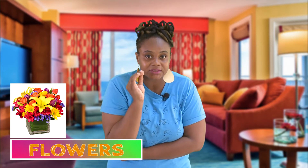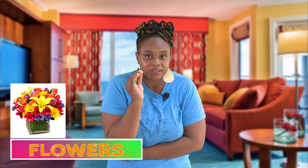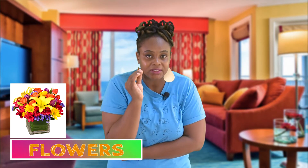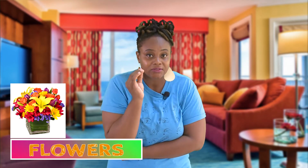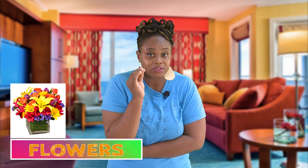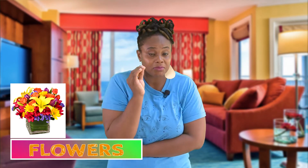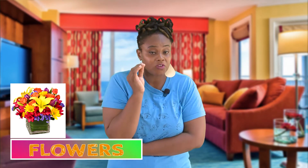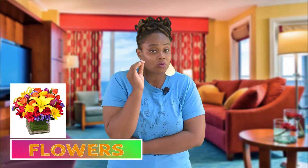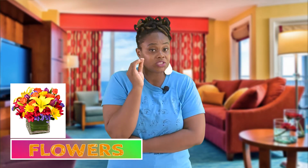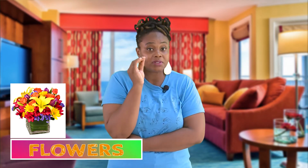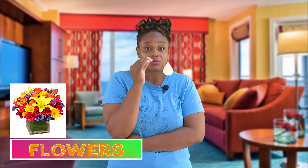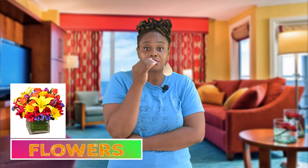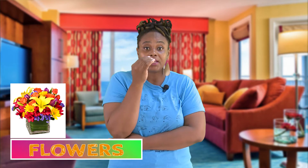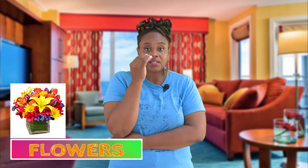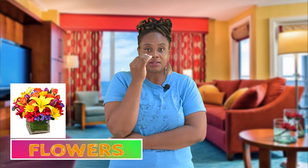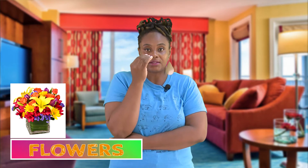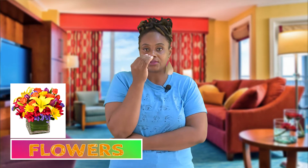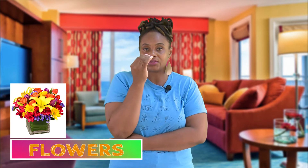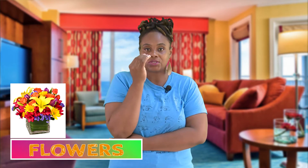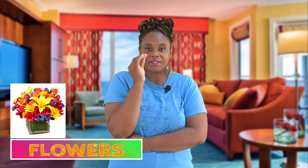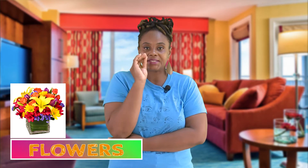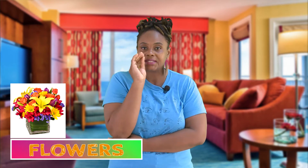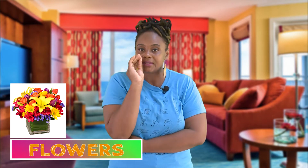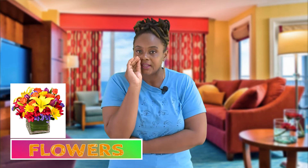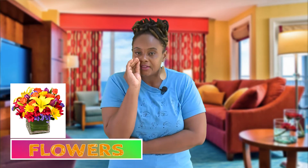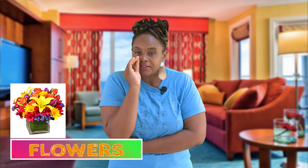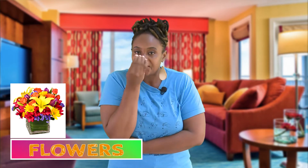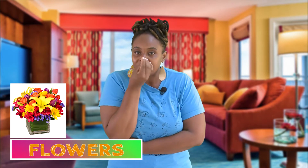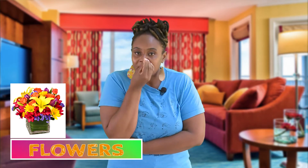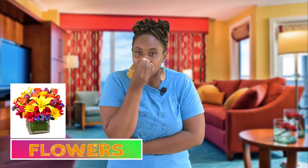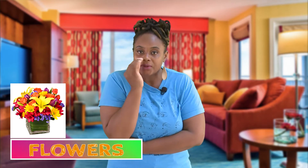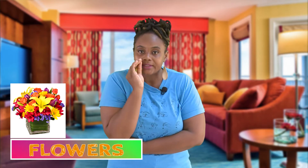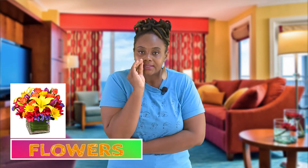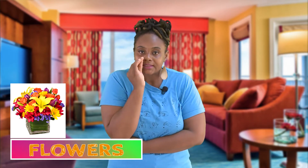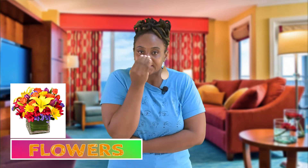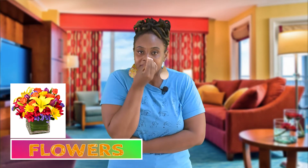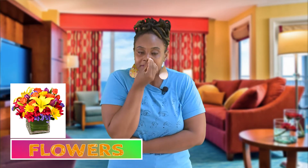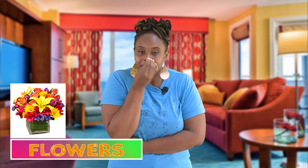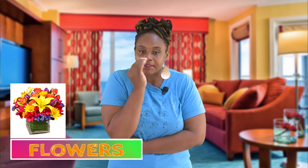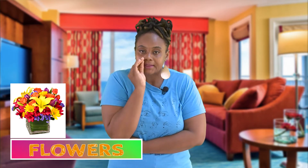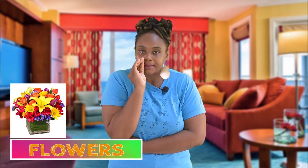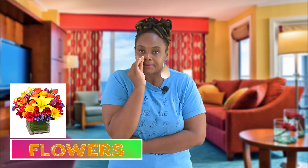flowers. Some flowers smell really sweet. Flowers.